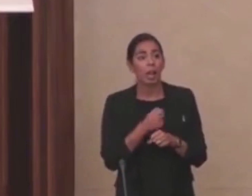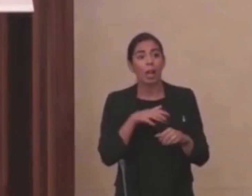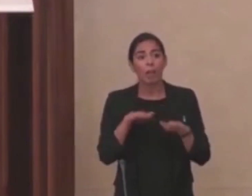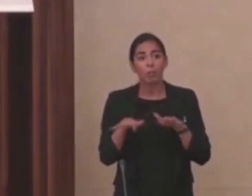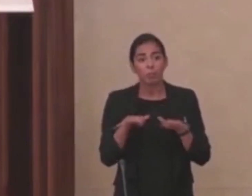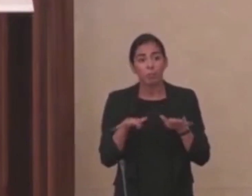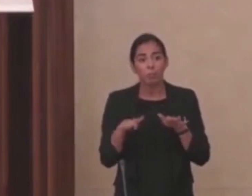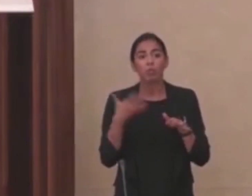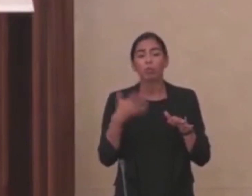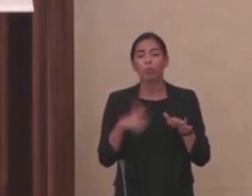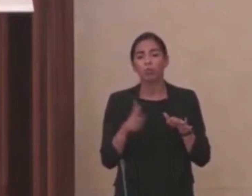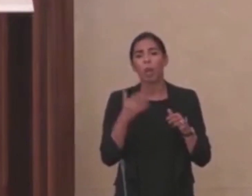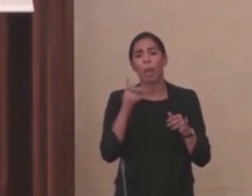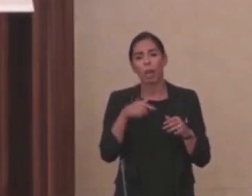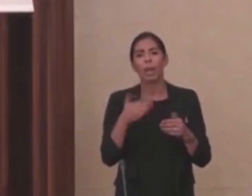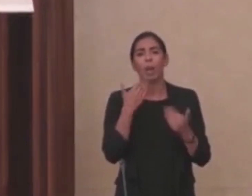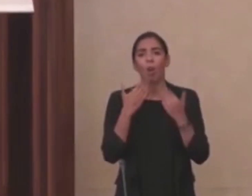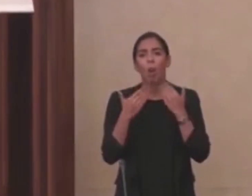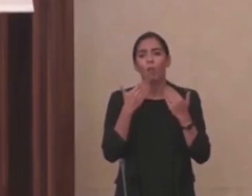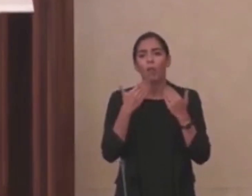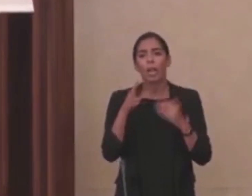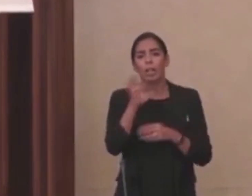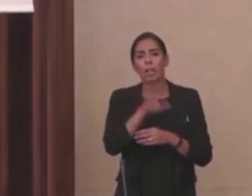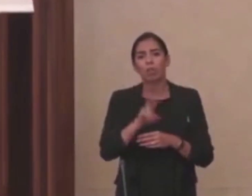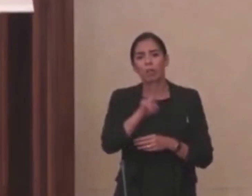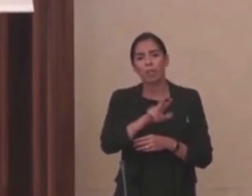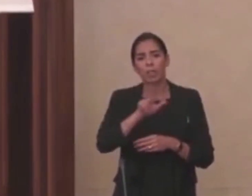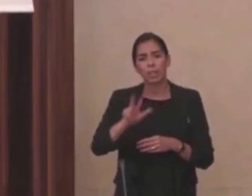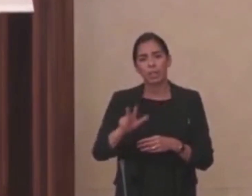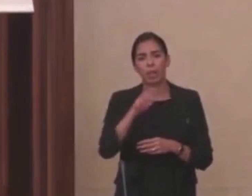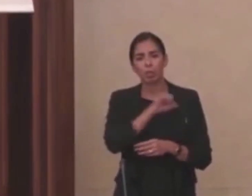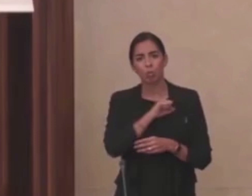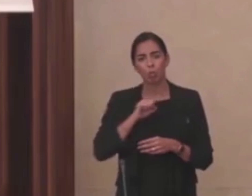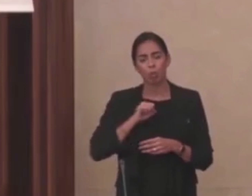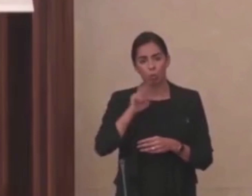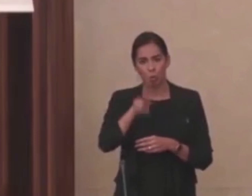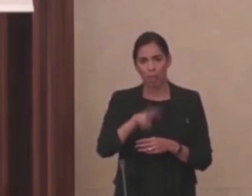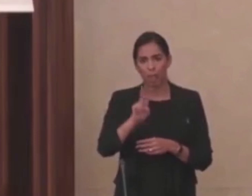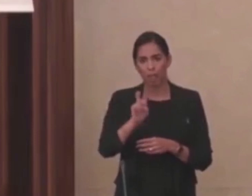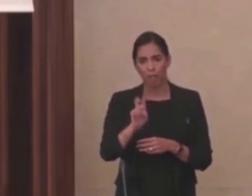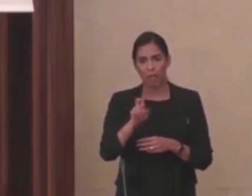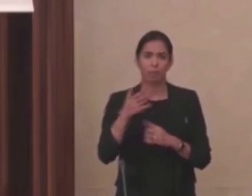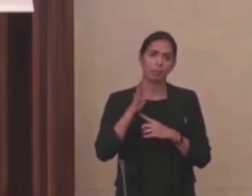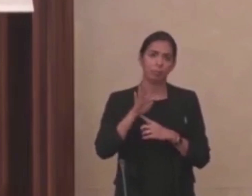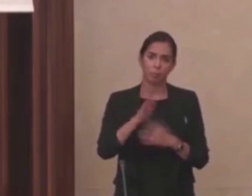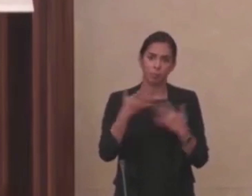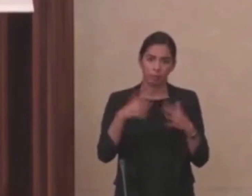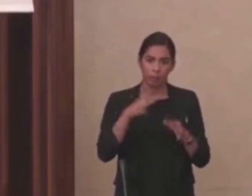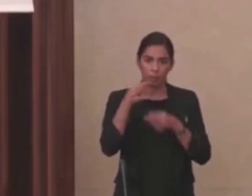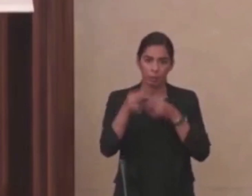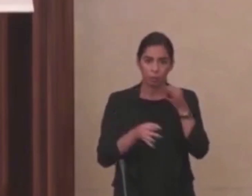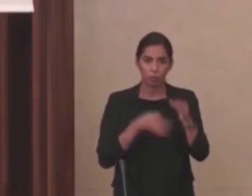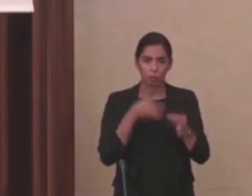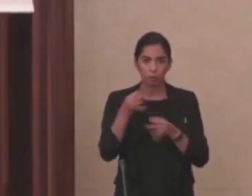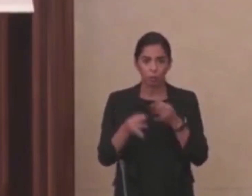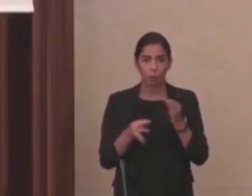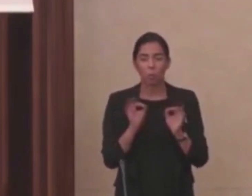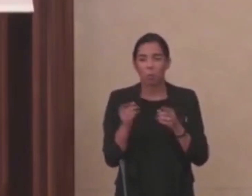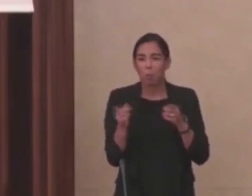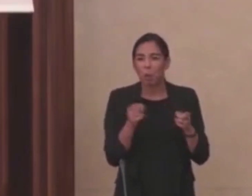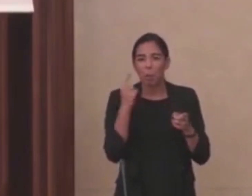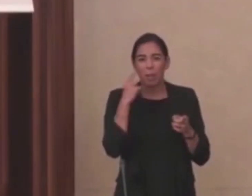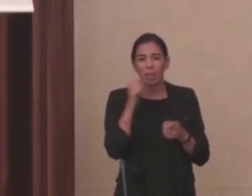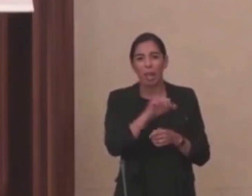province. These protocols have been introduced in the June 2020